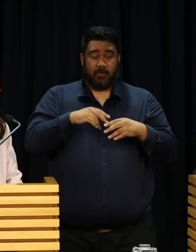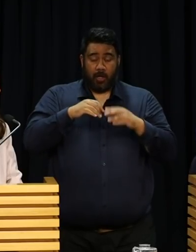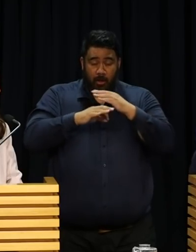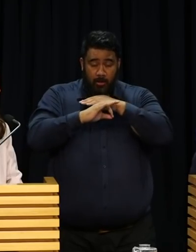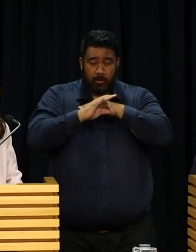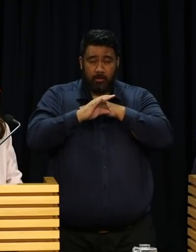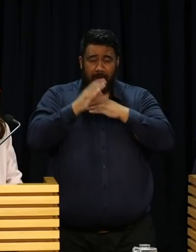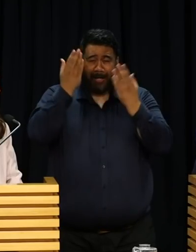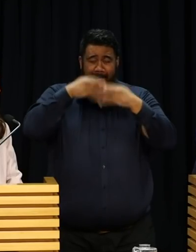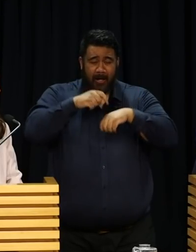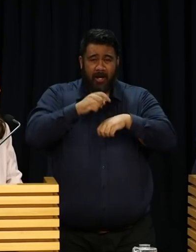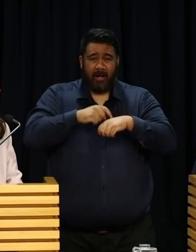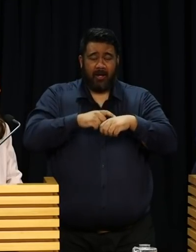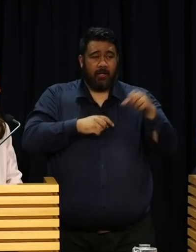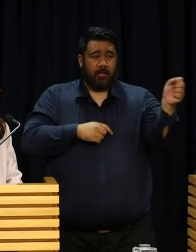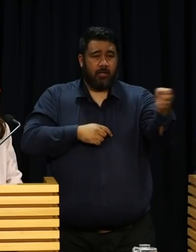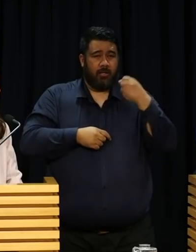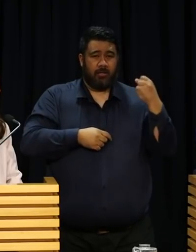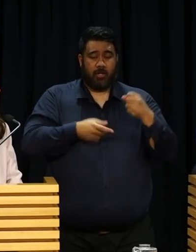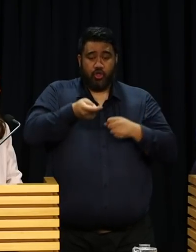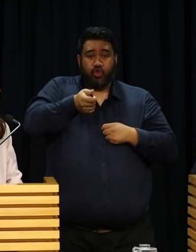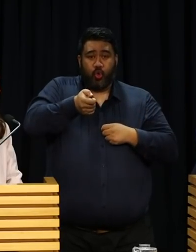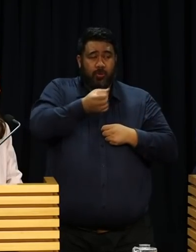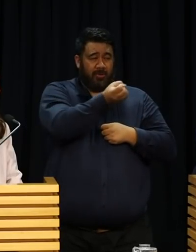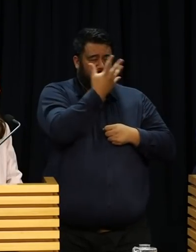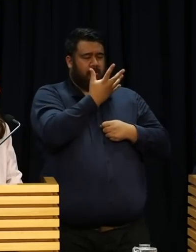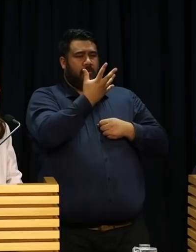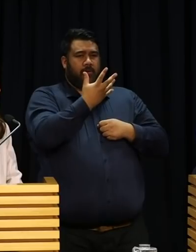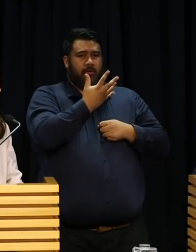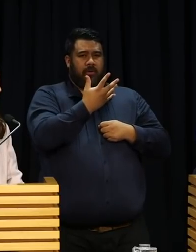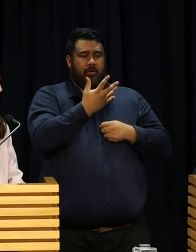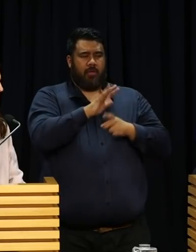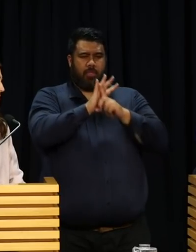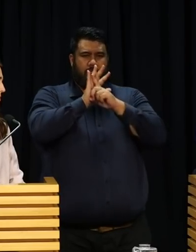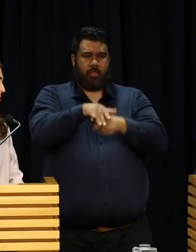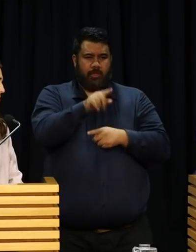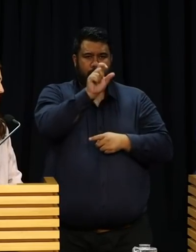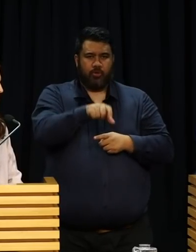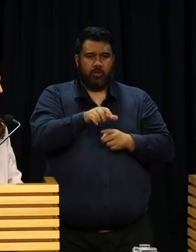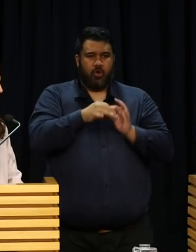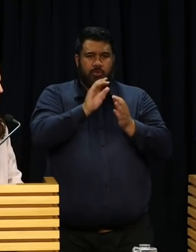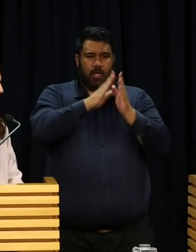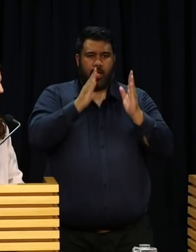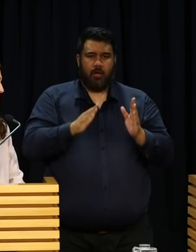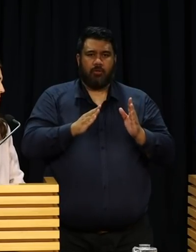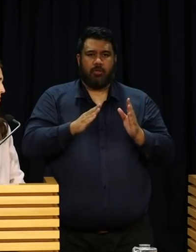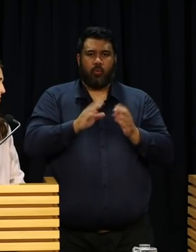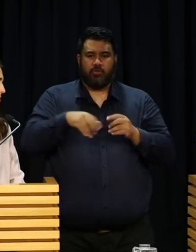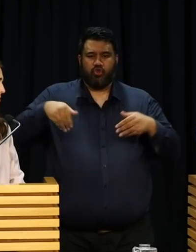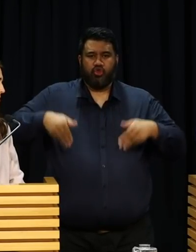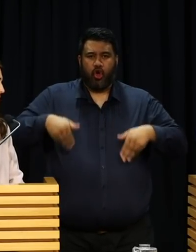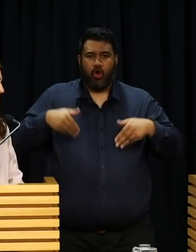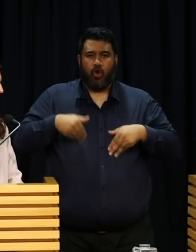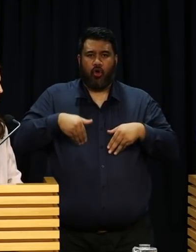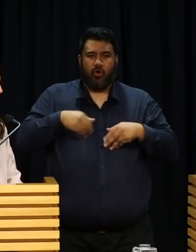of the morning with a flashlight in your face, disrespecting the owner of the home, with an Alsatian dog